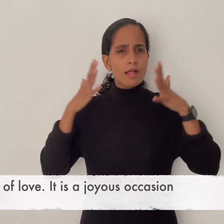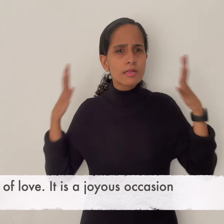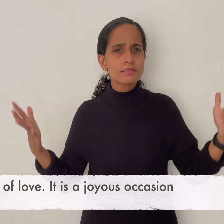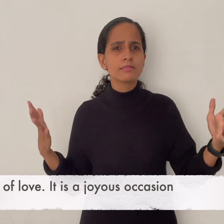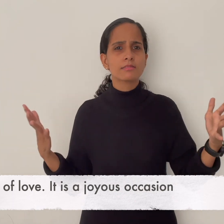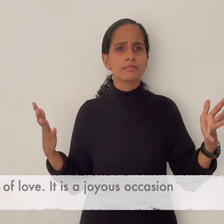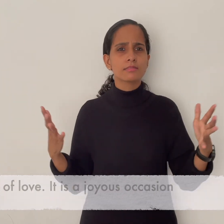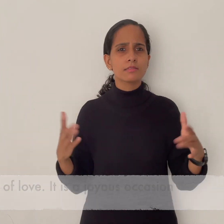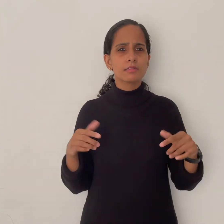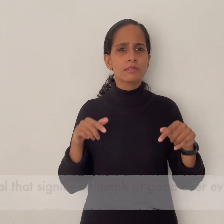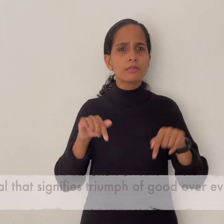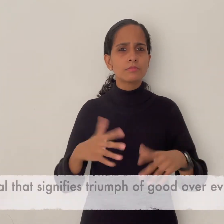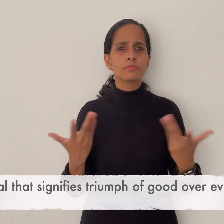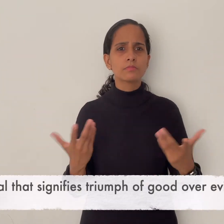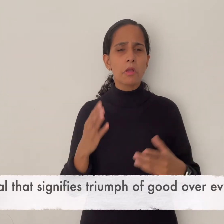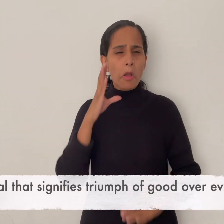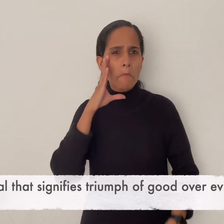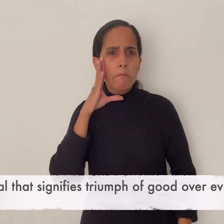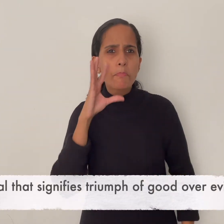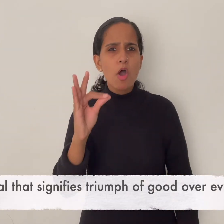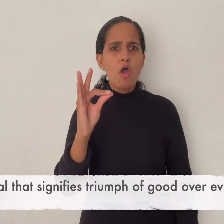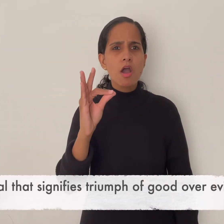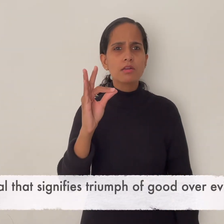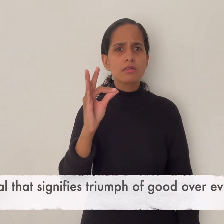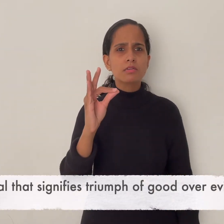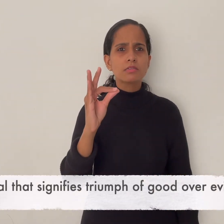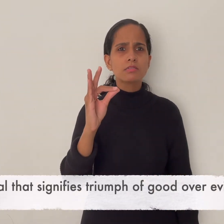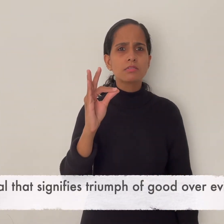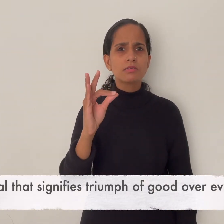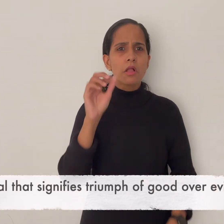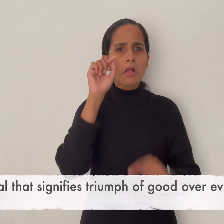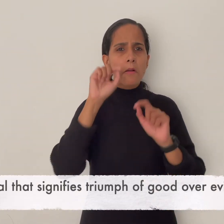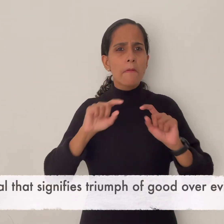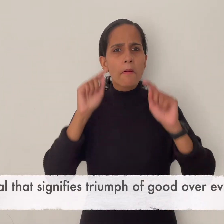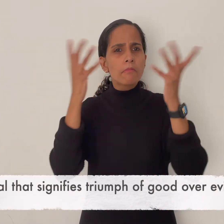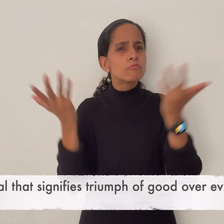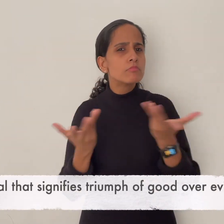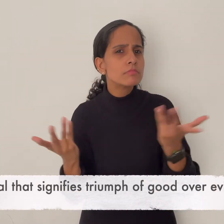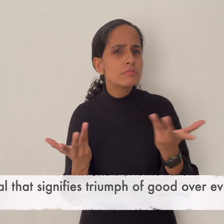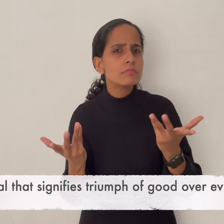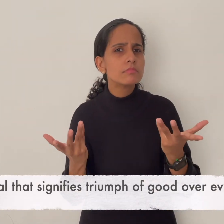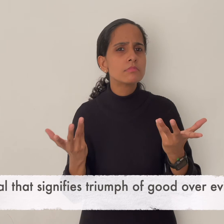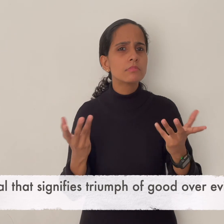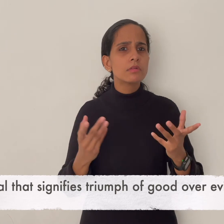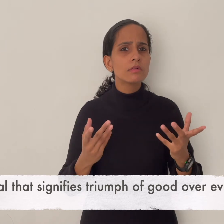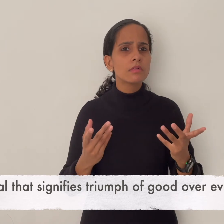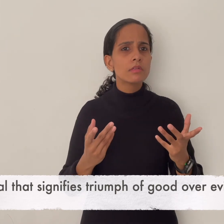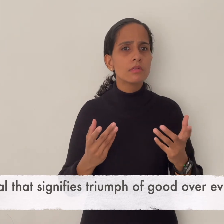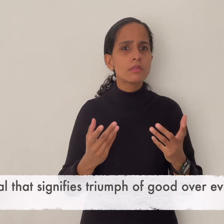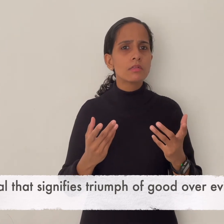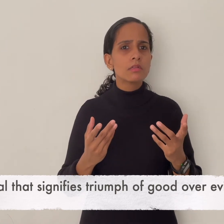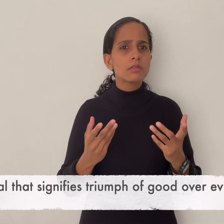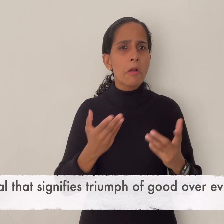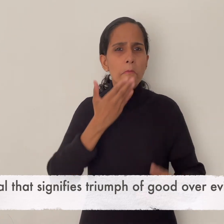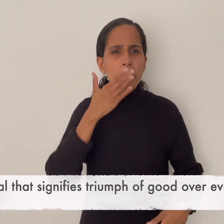It is a festival that signifies the triumph of good over evil.